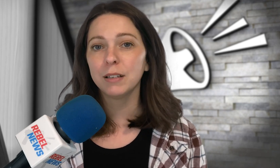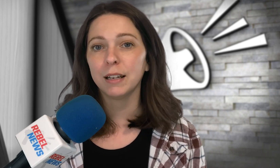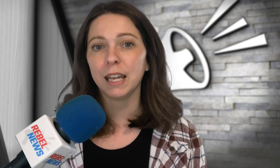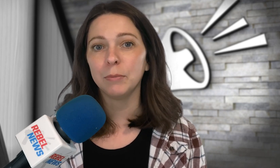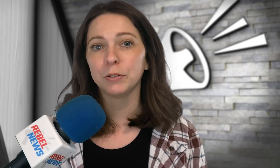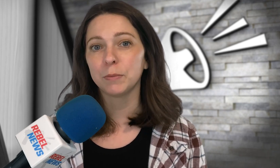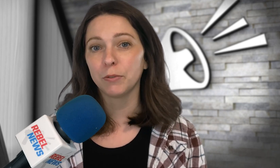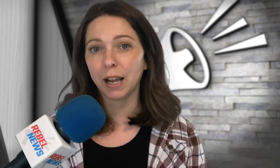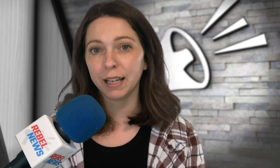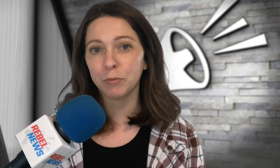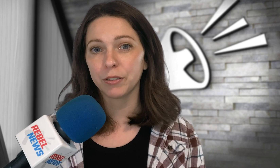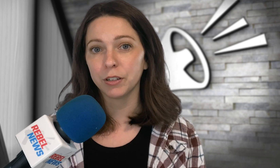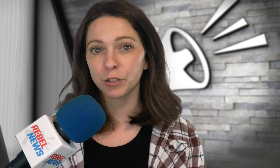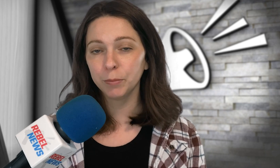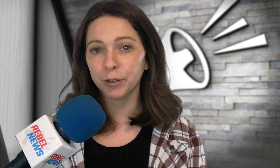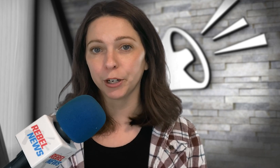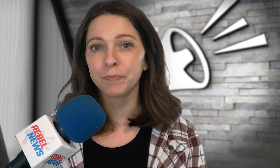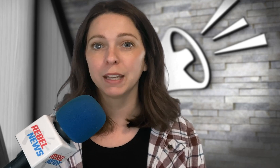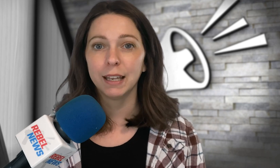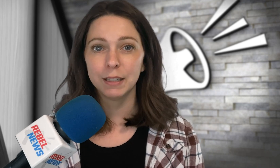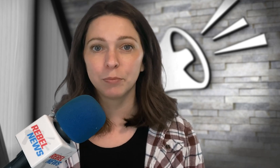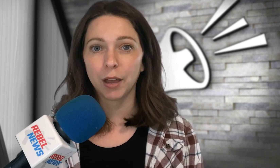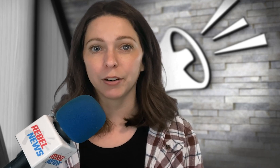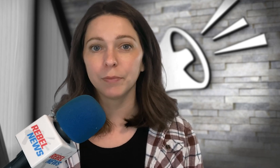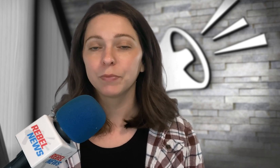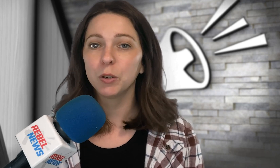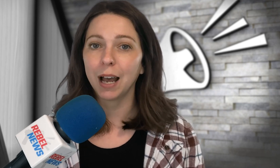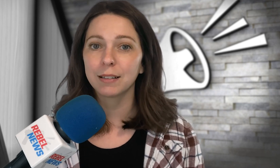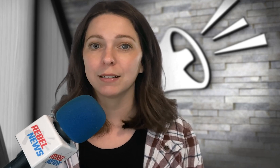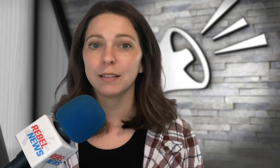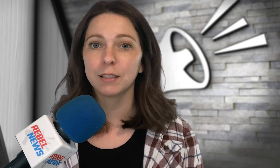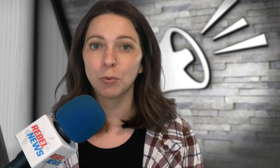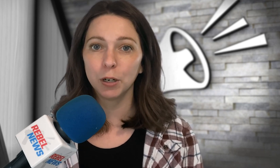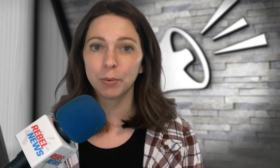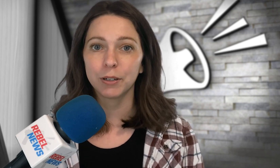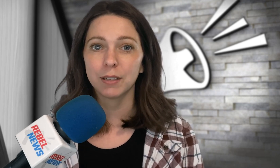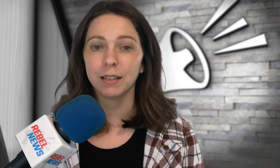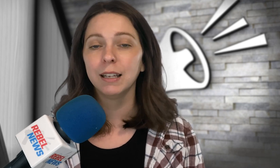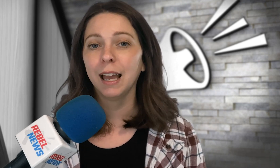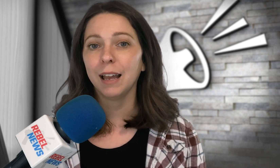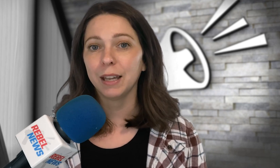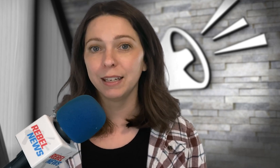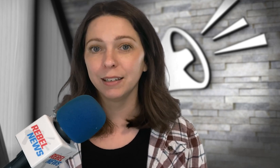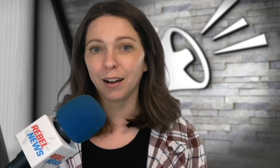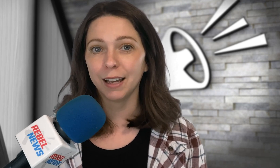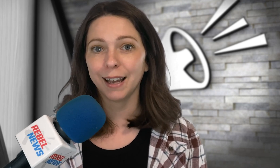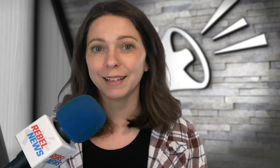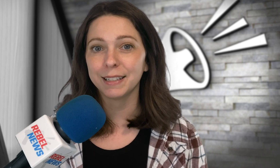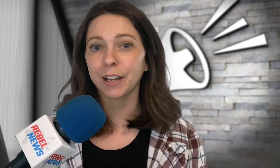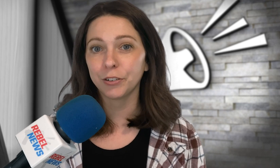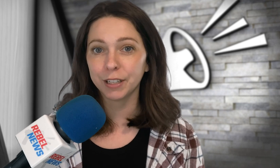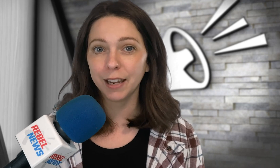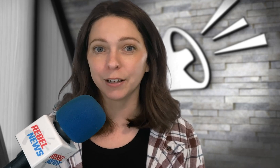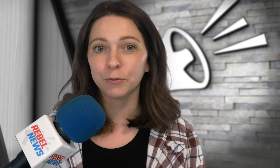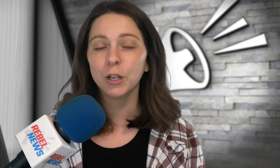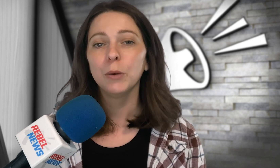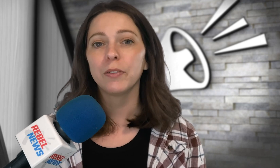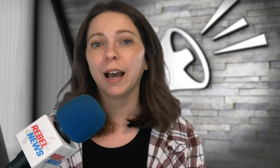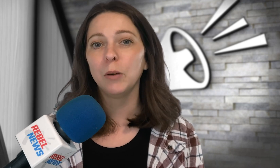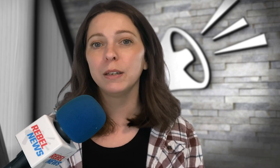unable to provide him with an interpreter, his brother, who acts as his support person, he and I had to get creative with how we